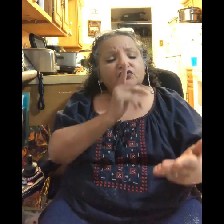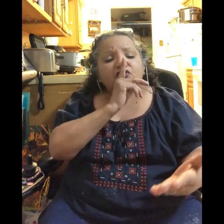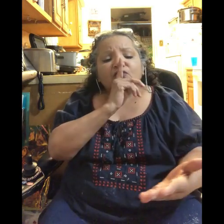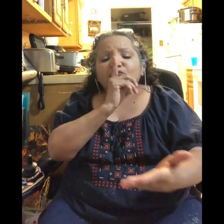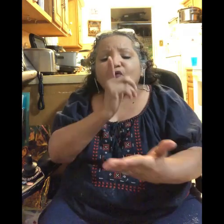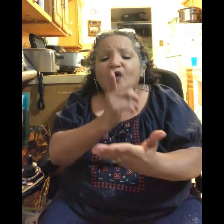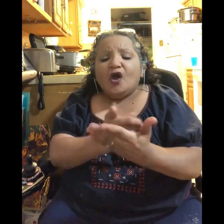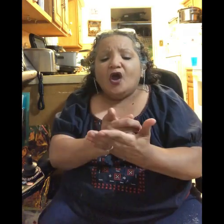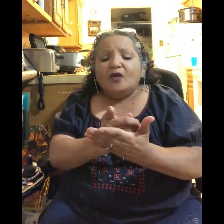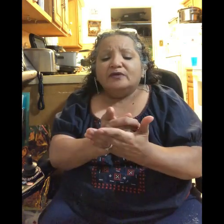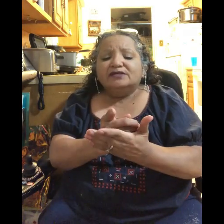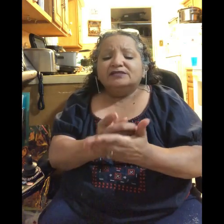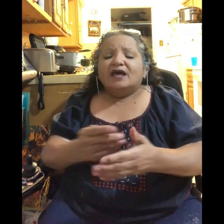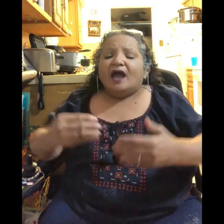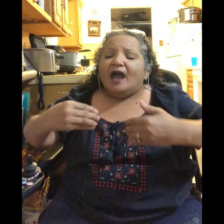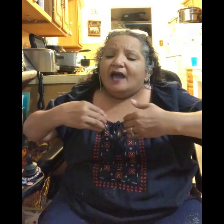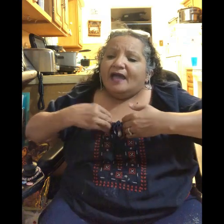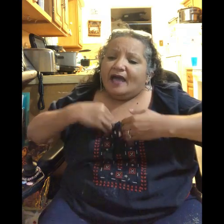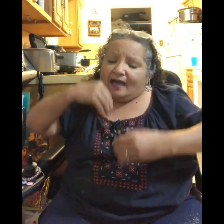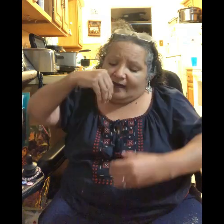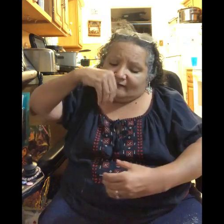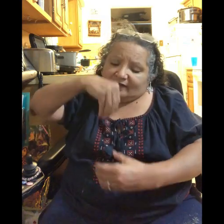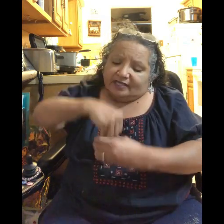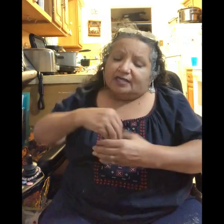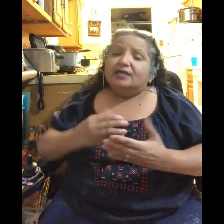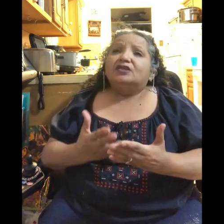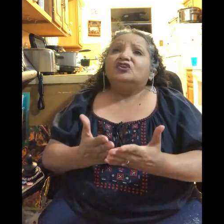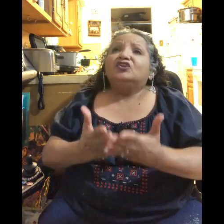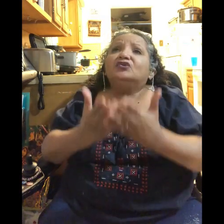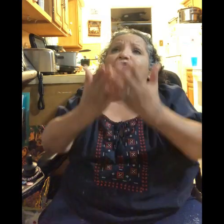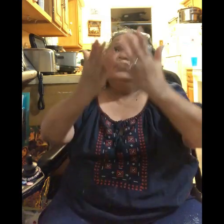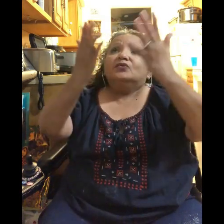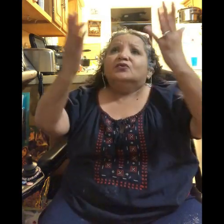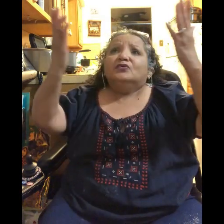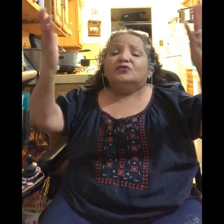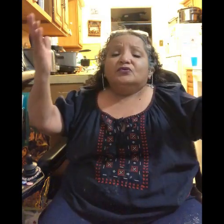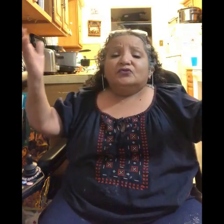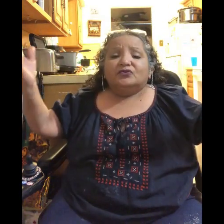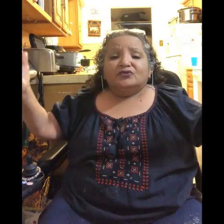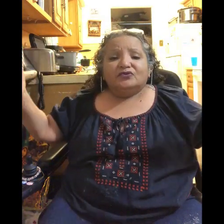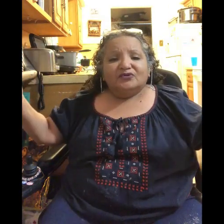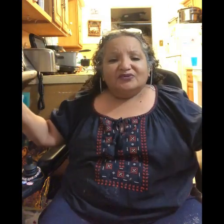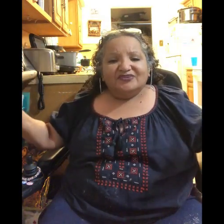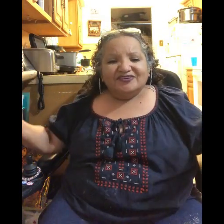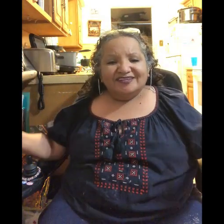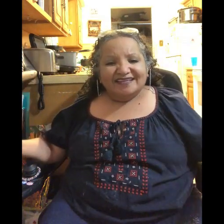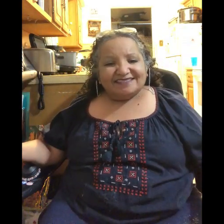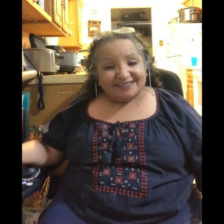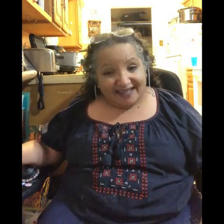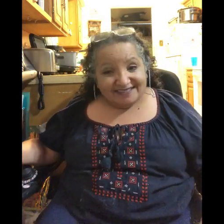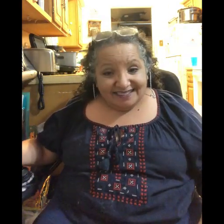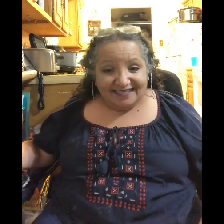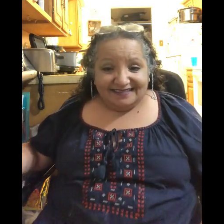the promise I have in you. So that's it.